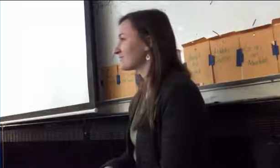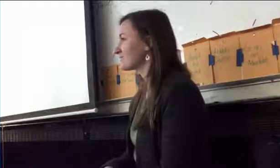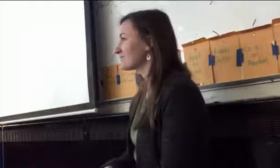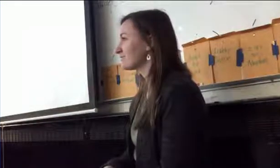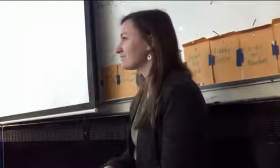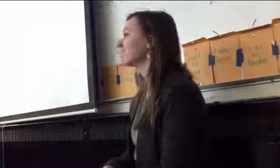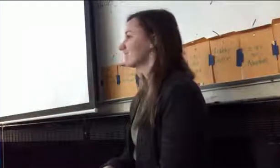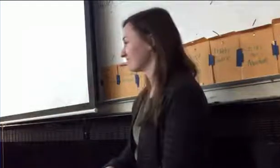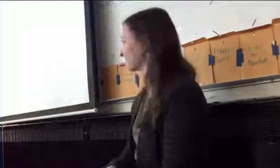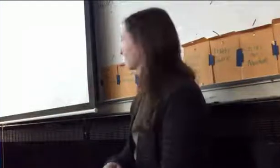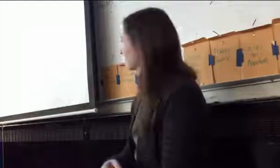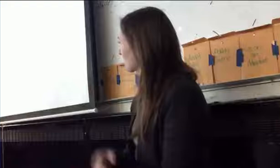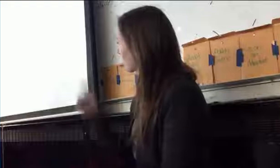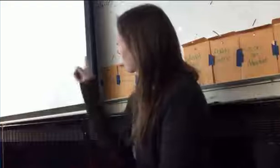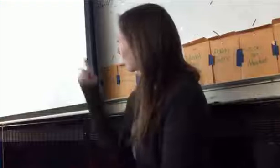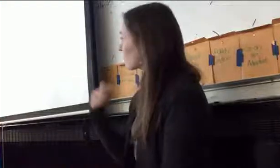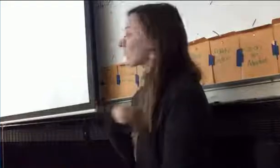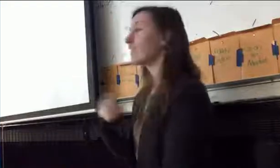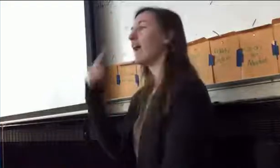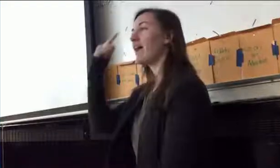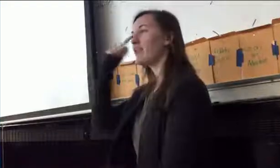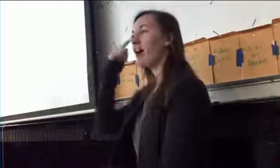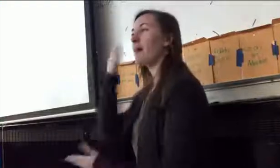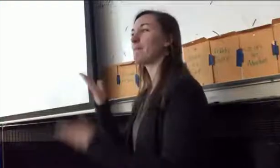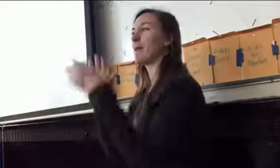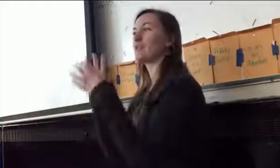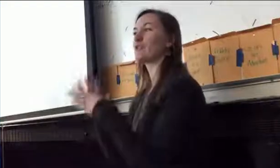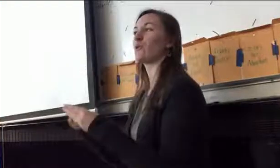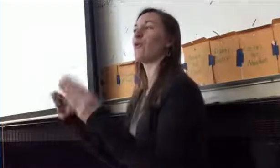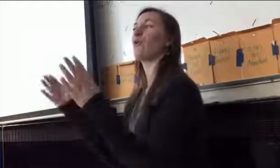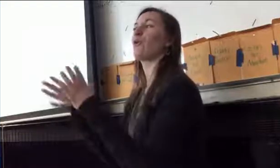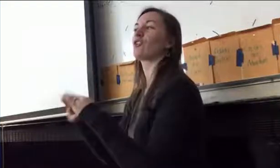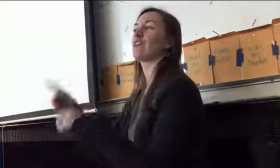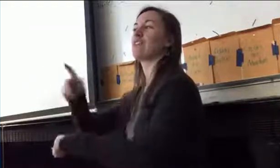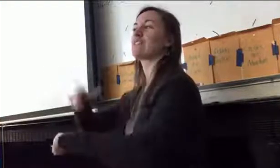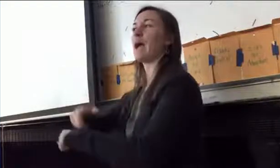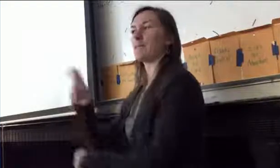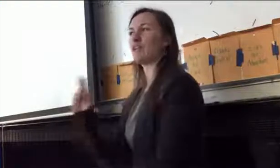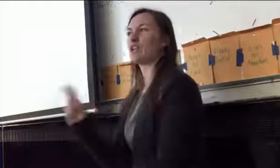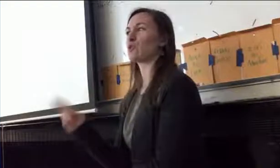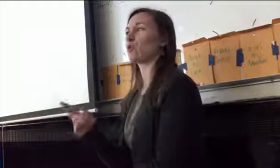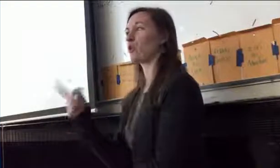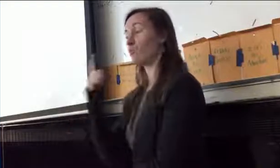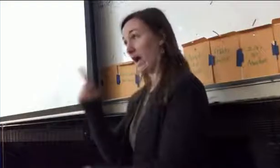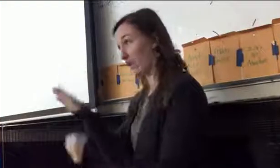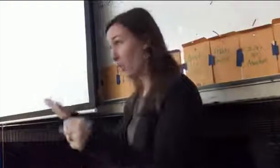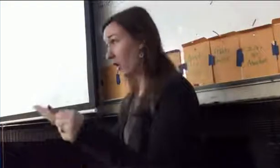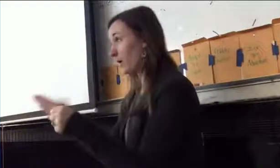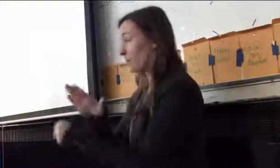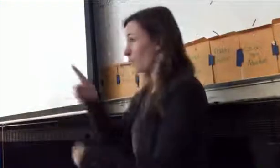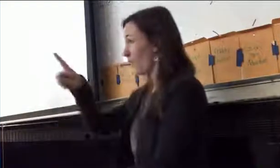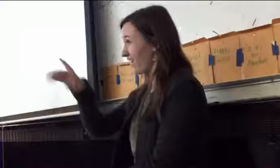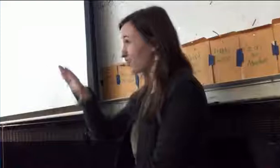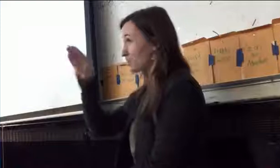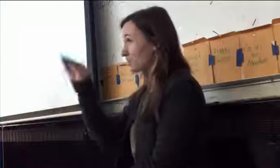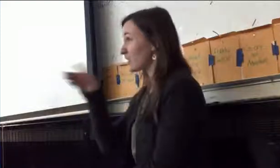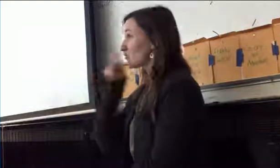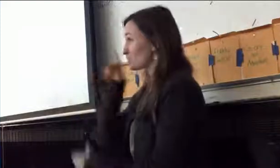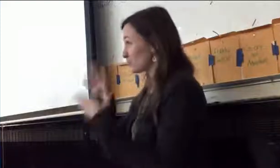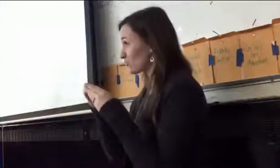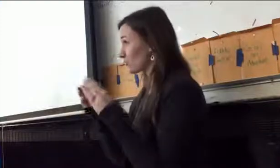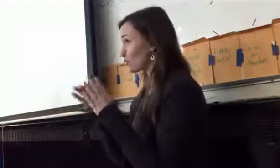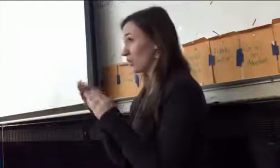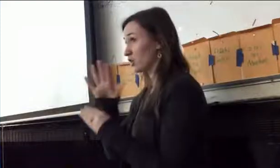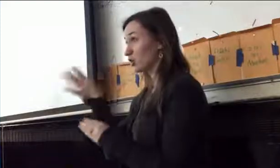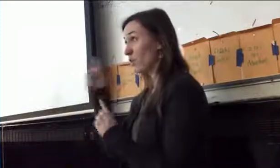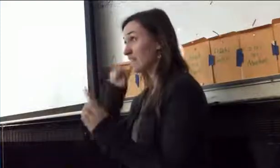thought maybe we should have a story time. A historical story time. A totally 100% true story. You guys want to hear a true story about how the whole